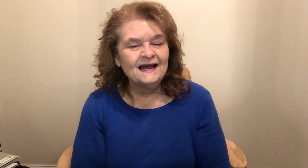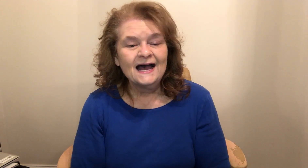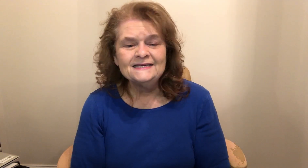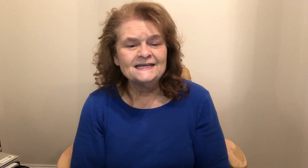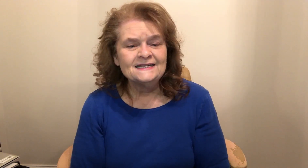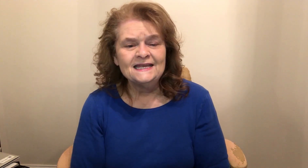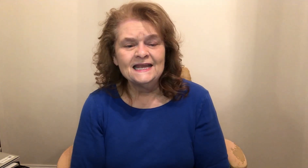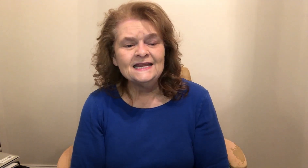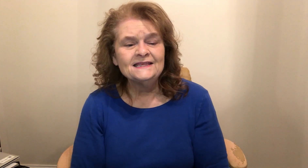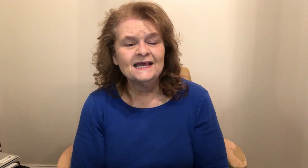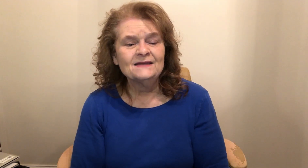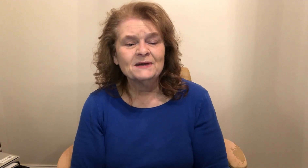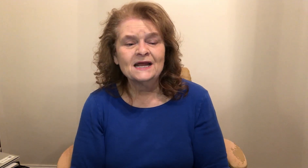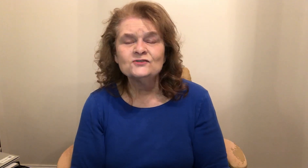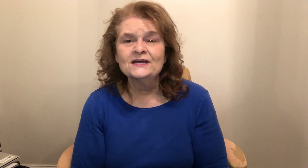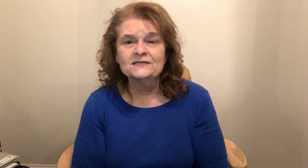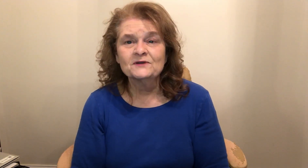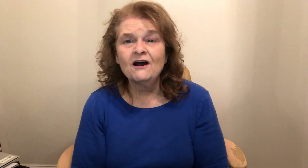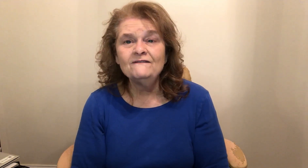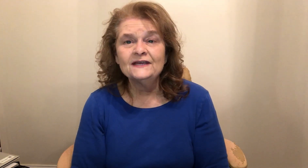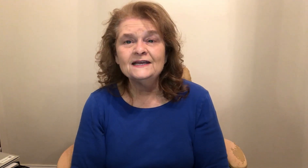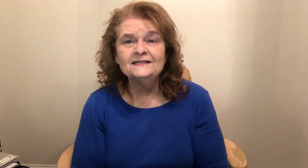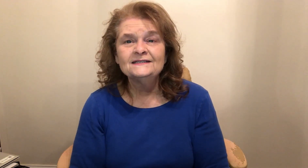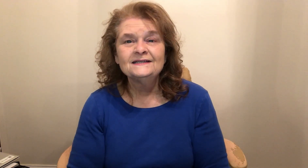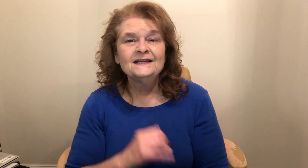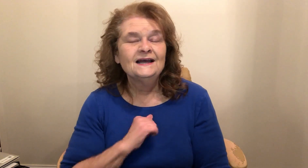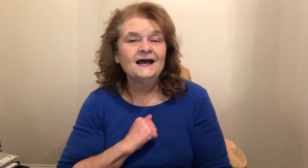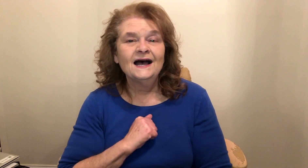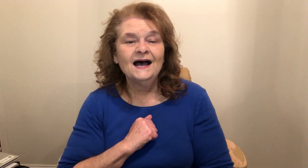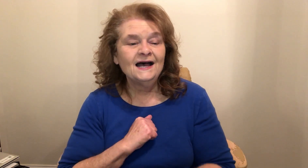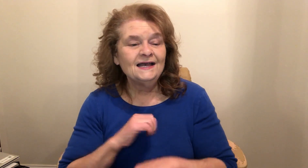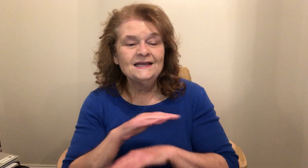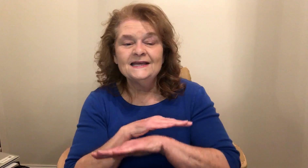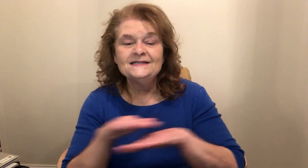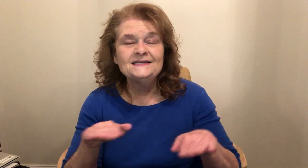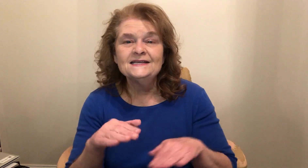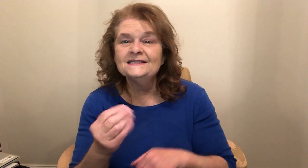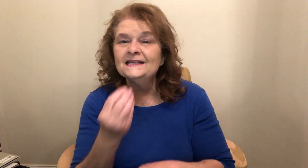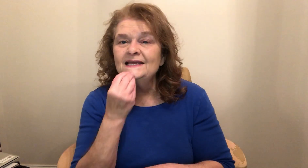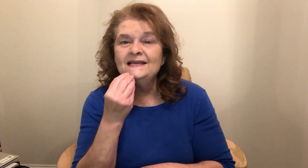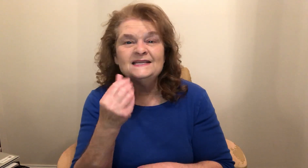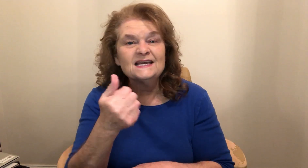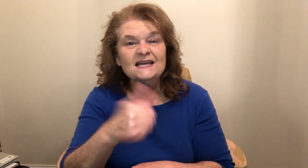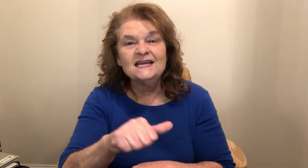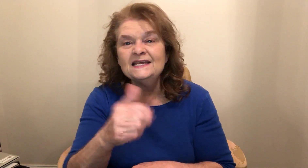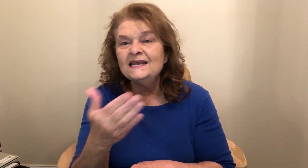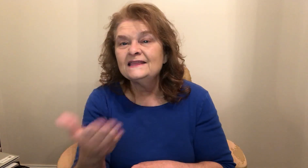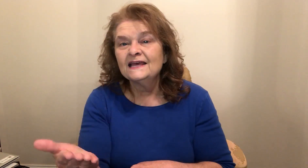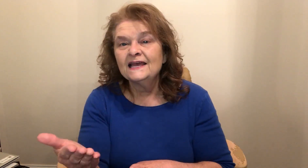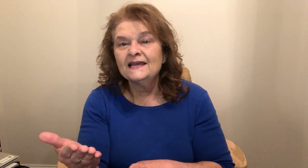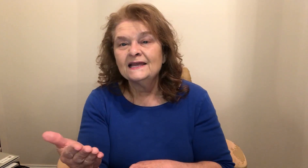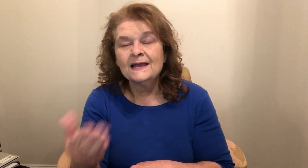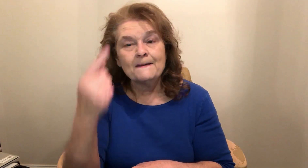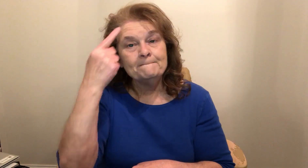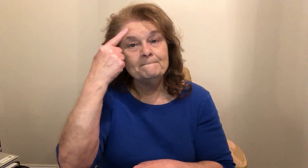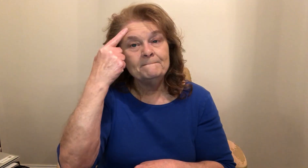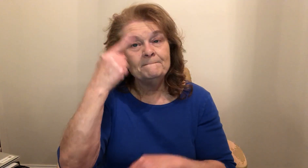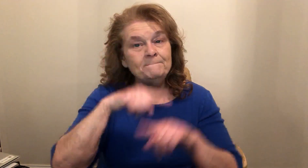I didn't eat anything, but I drank some coffee. I didn't eat anything,